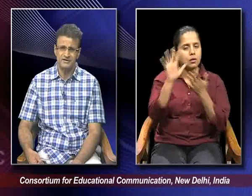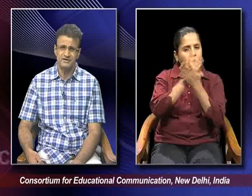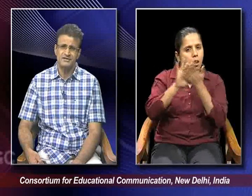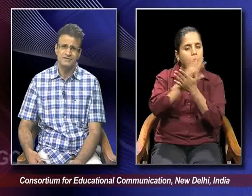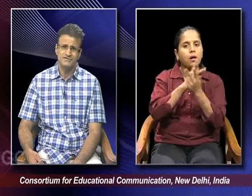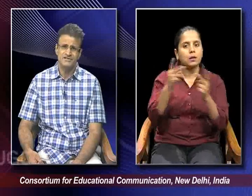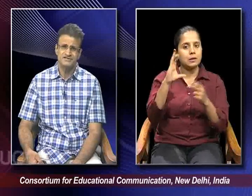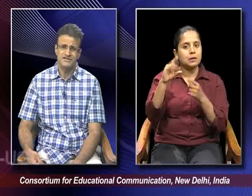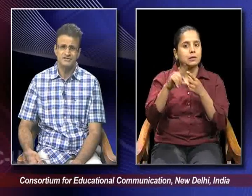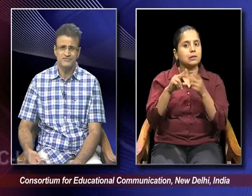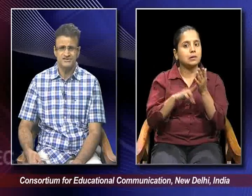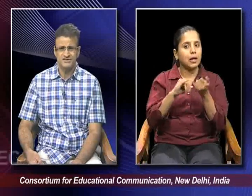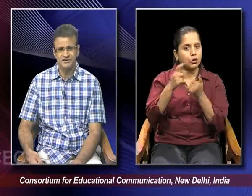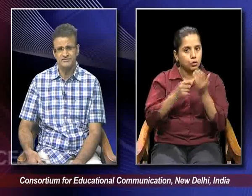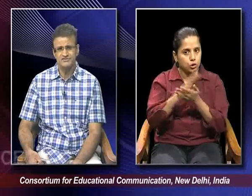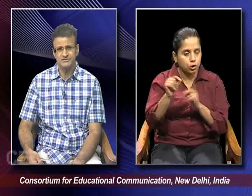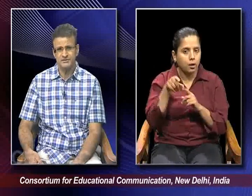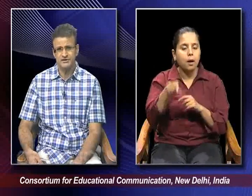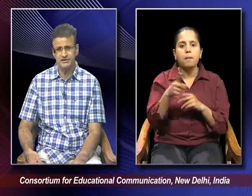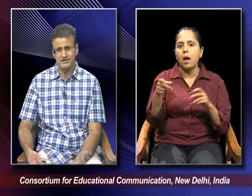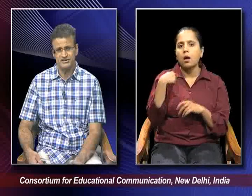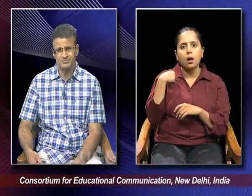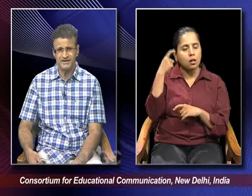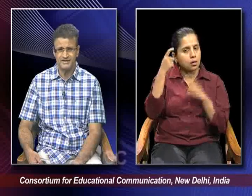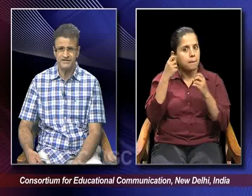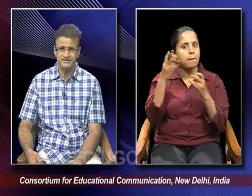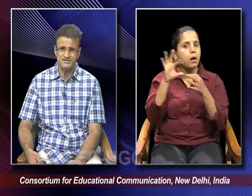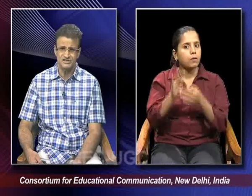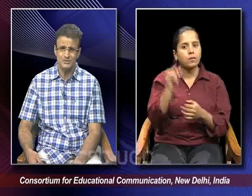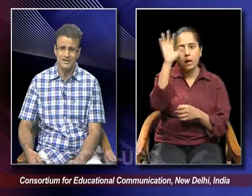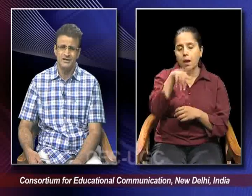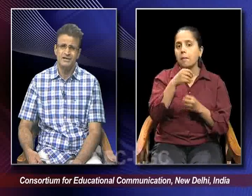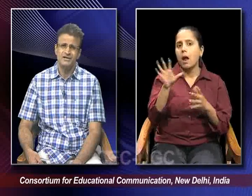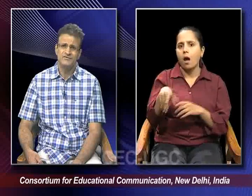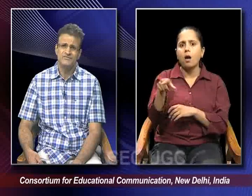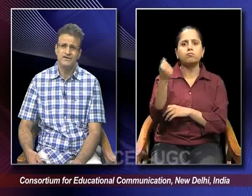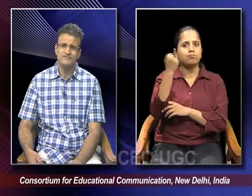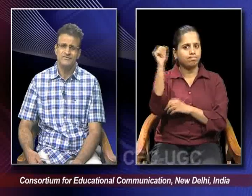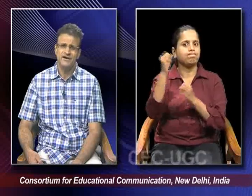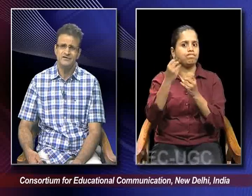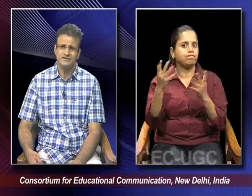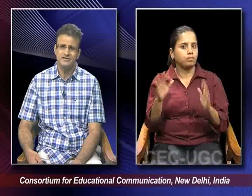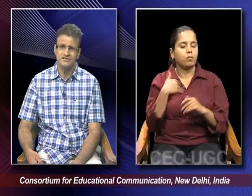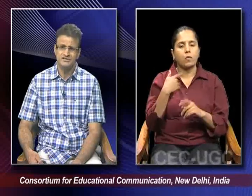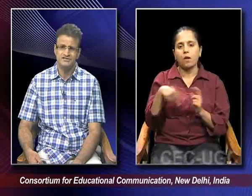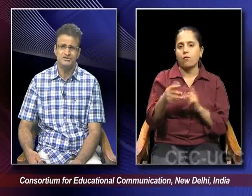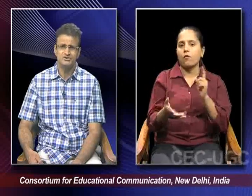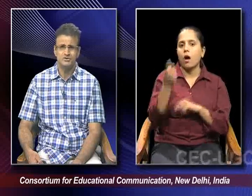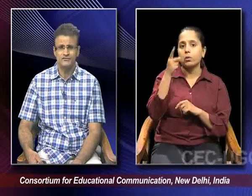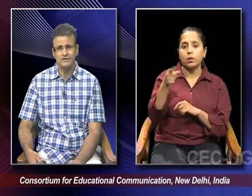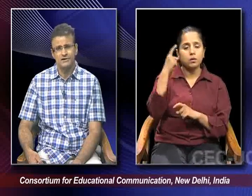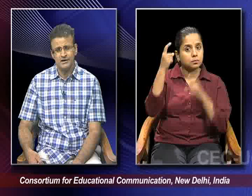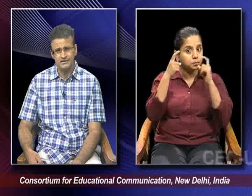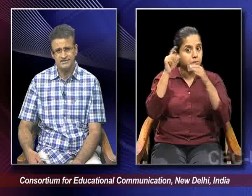and the various kinds of concern which were being raised by the Indians as well, we find that the concerns